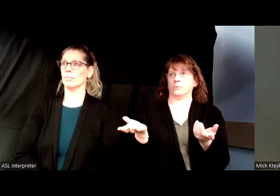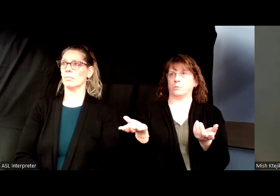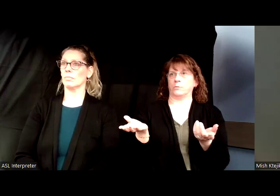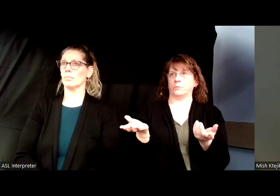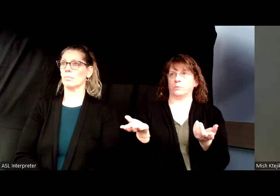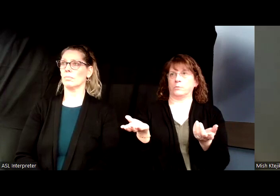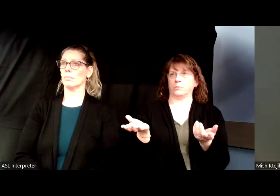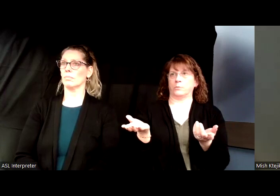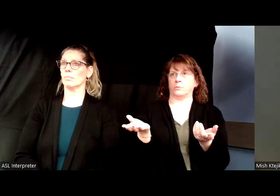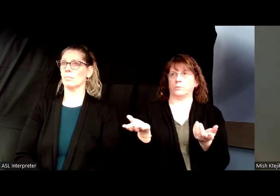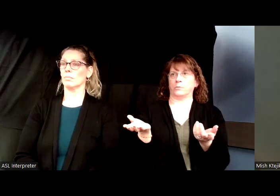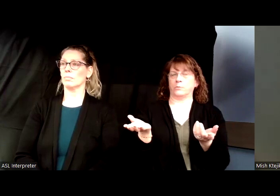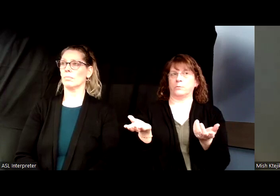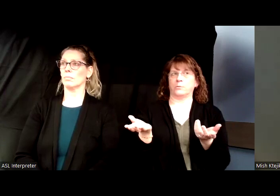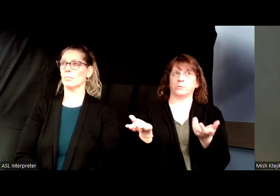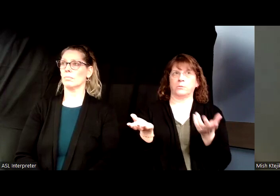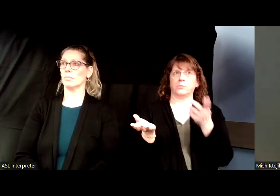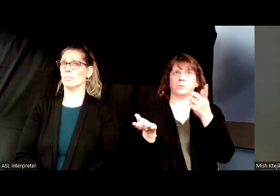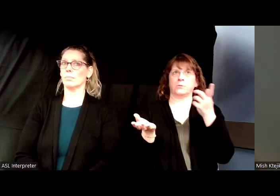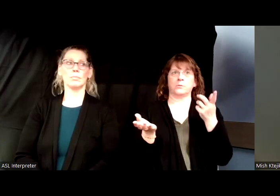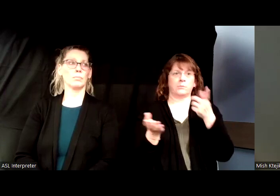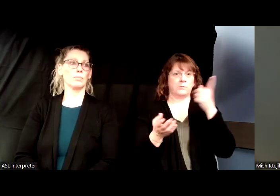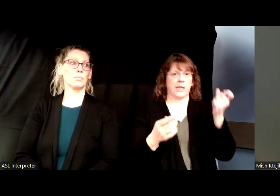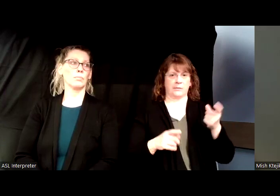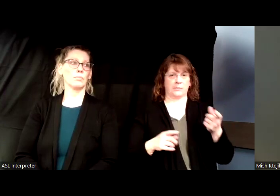or somebody in the educational field.